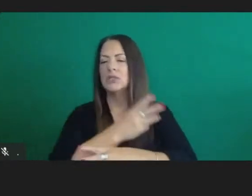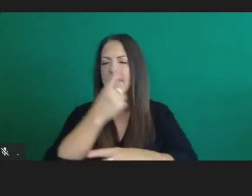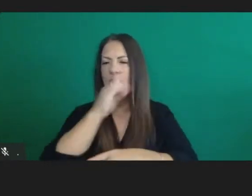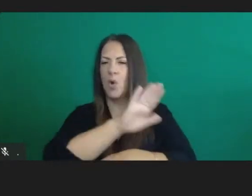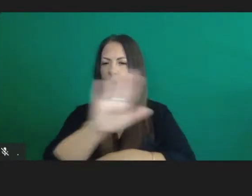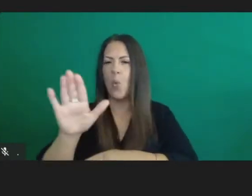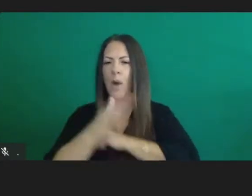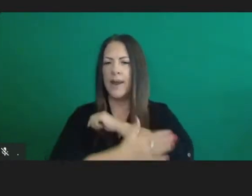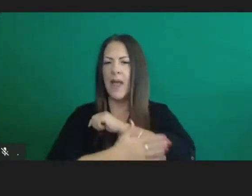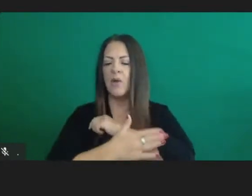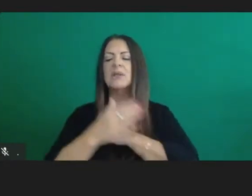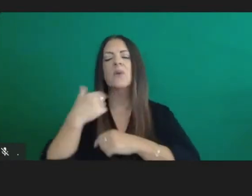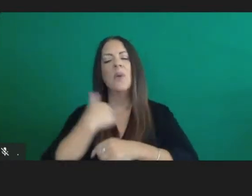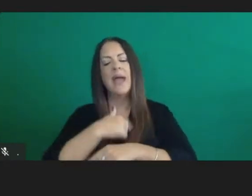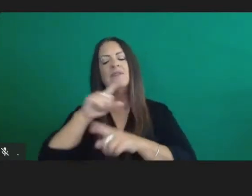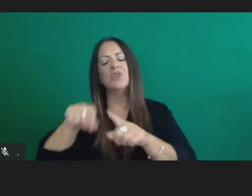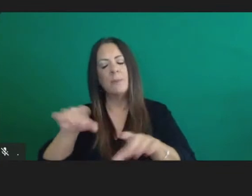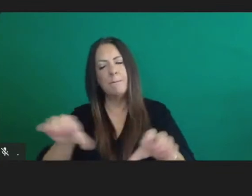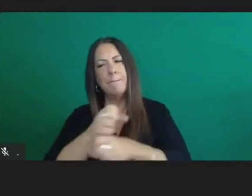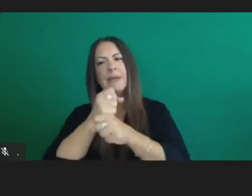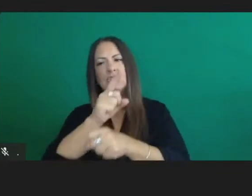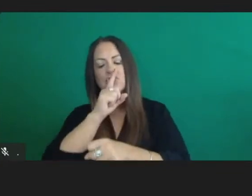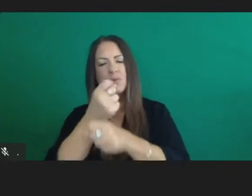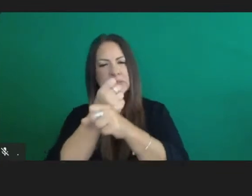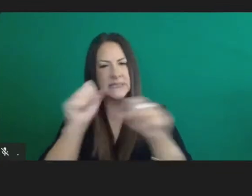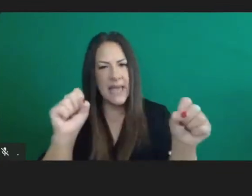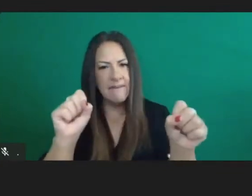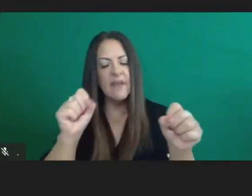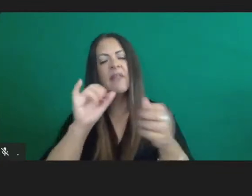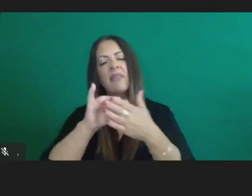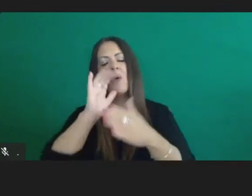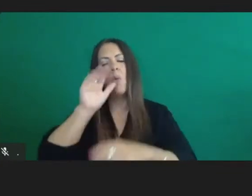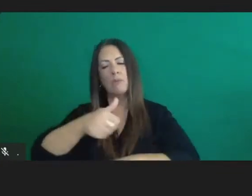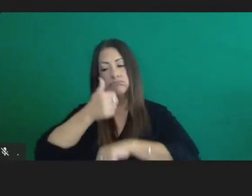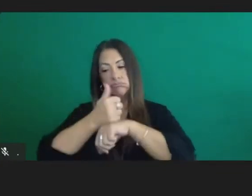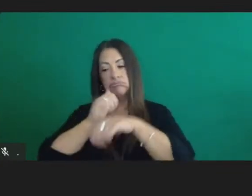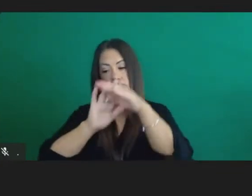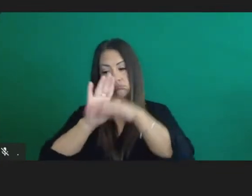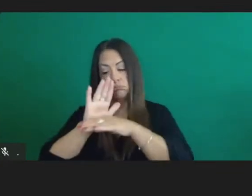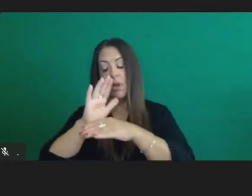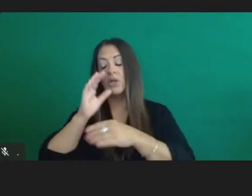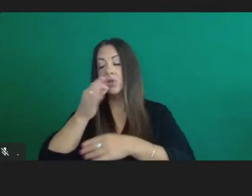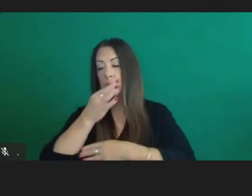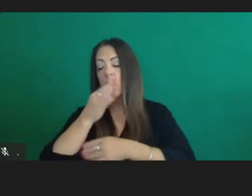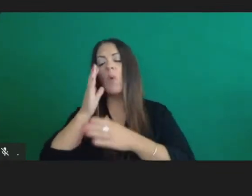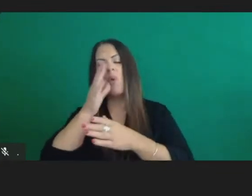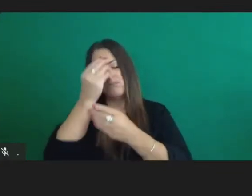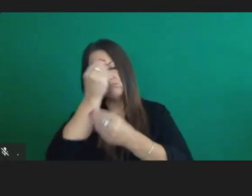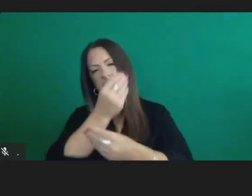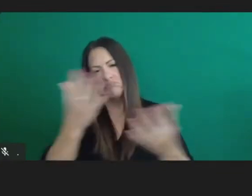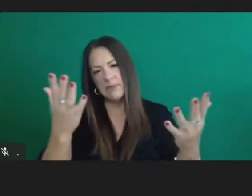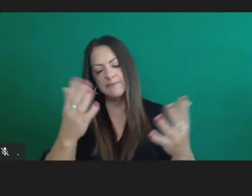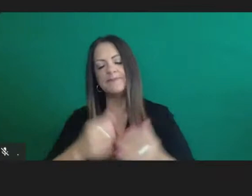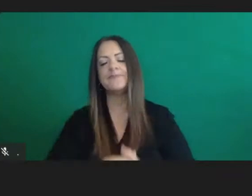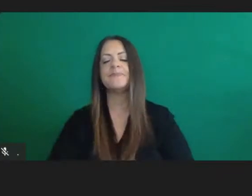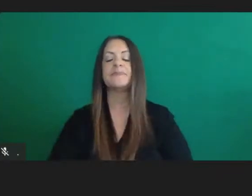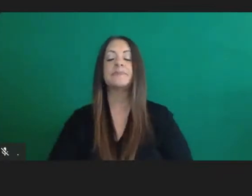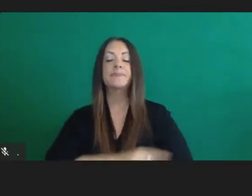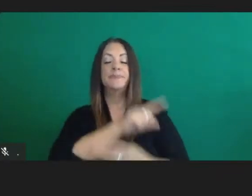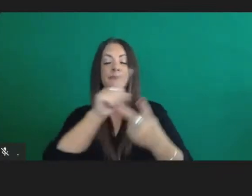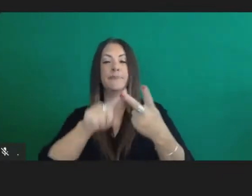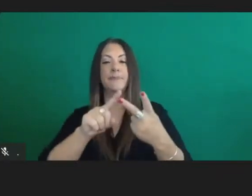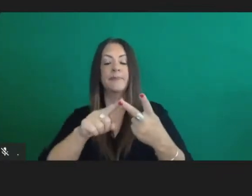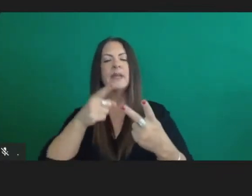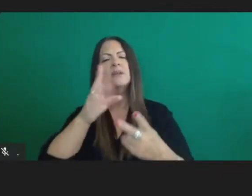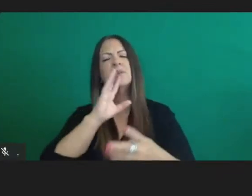that safely and methodically. And so these guidances will be no different. As it relates to therapeutics